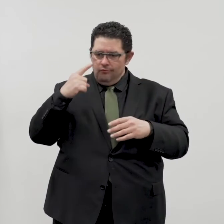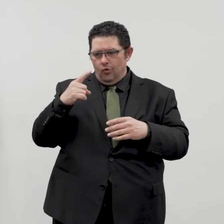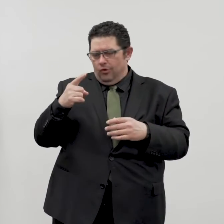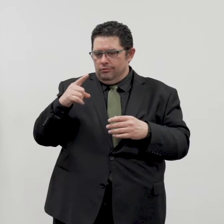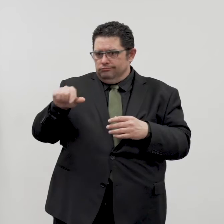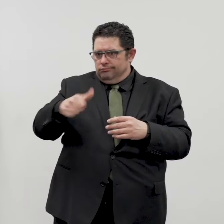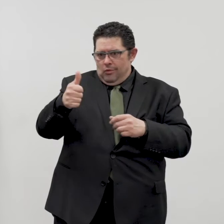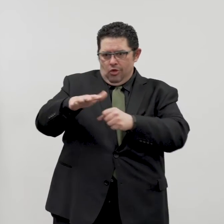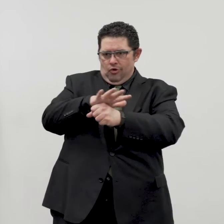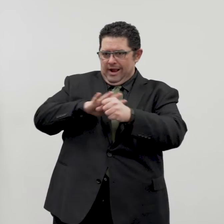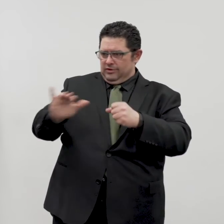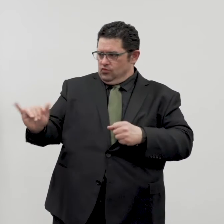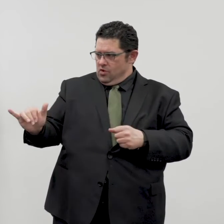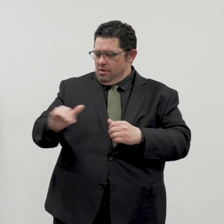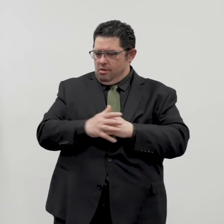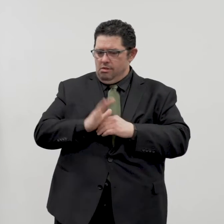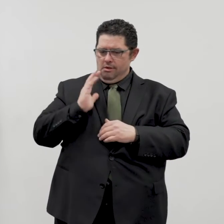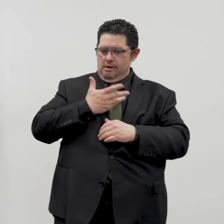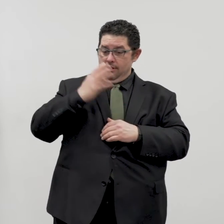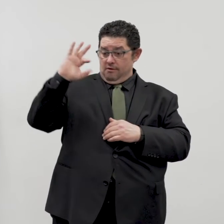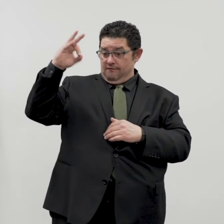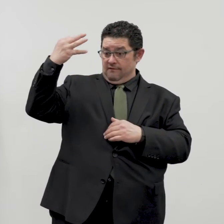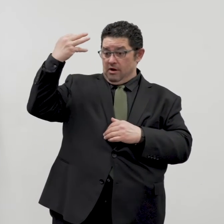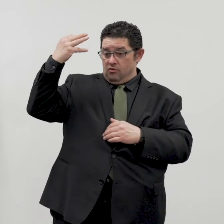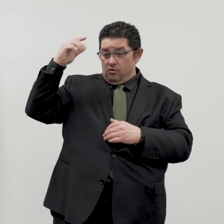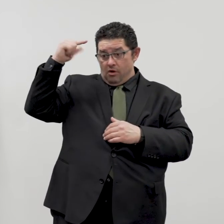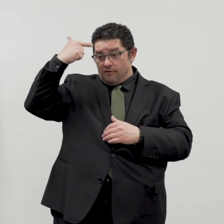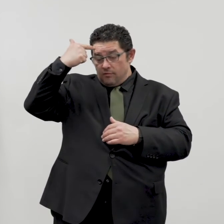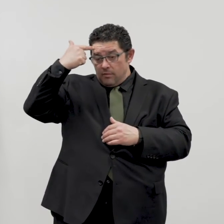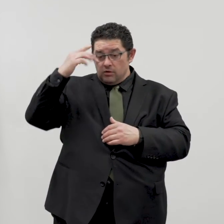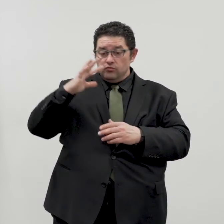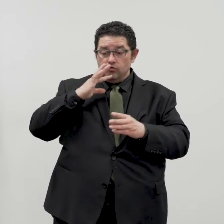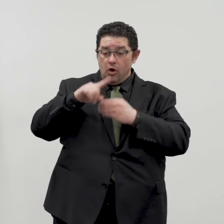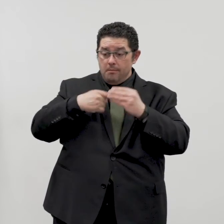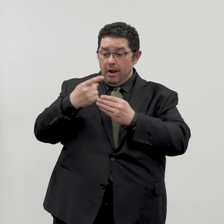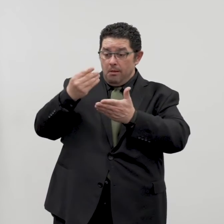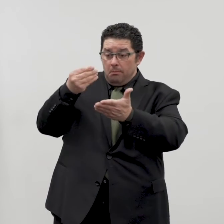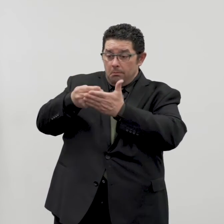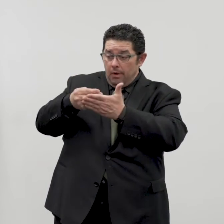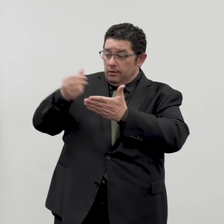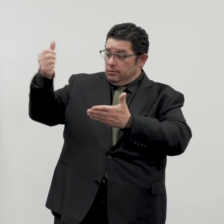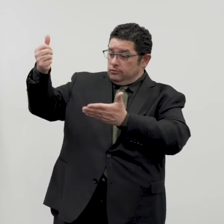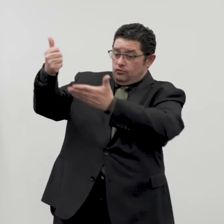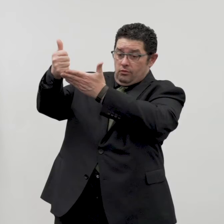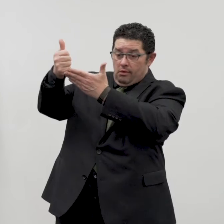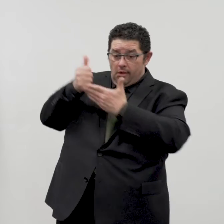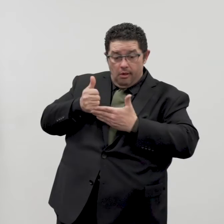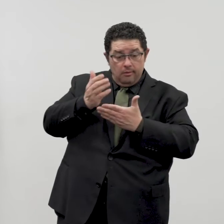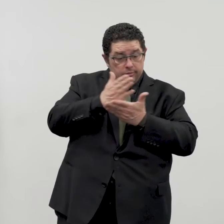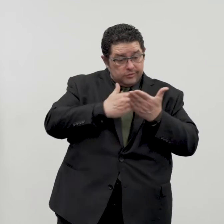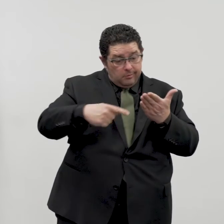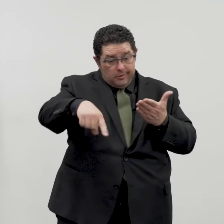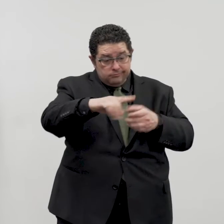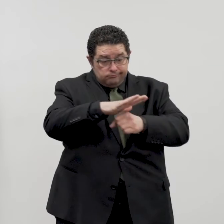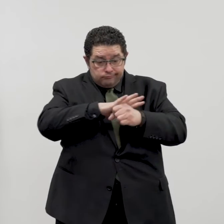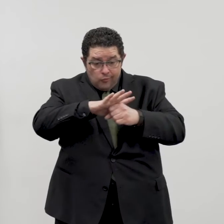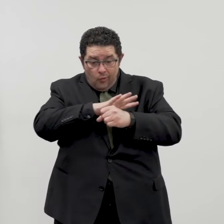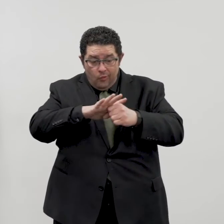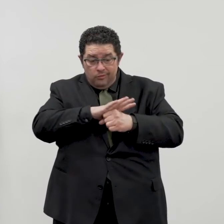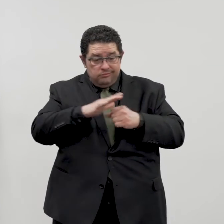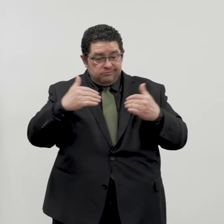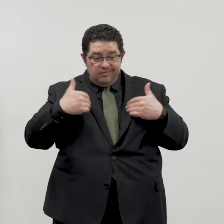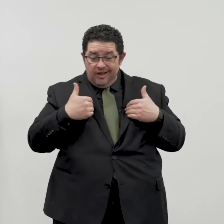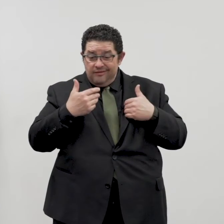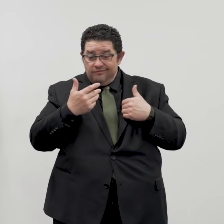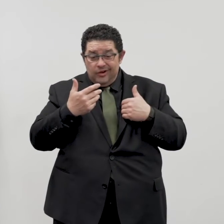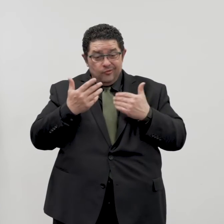well. And our federal government is talking about relief for some of these local jurisdictions that run with small